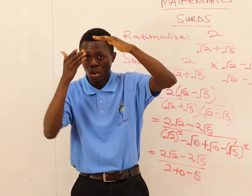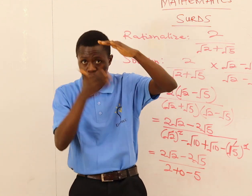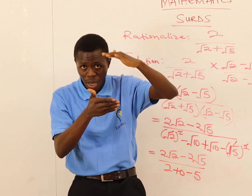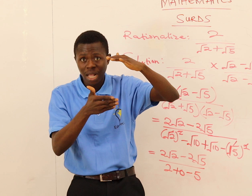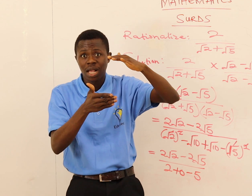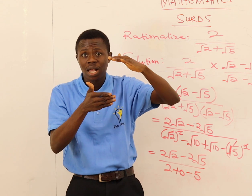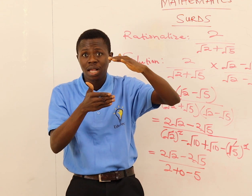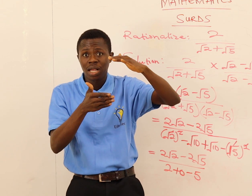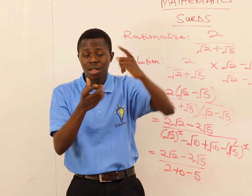denominator.